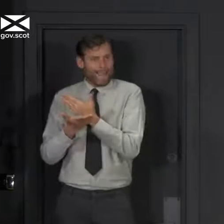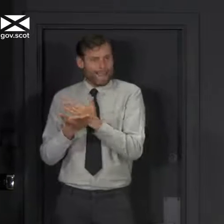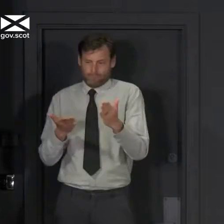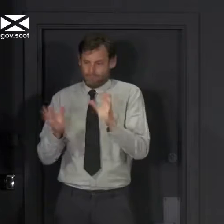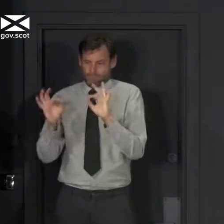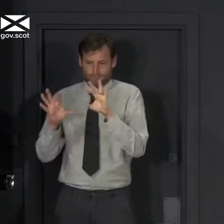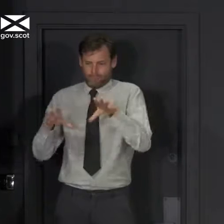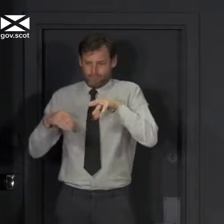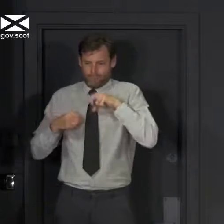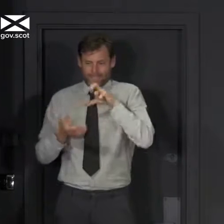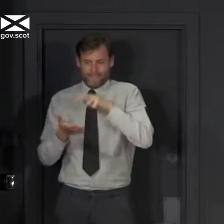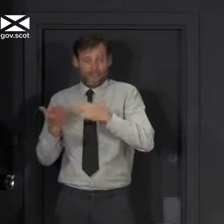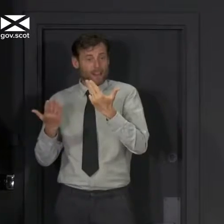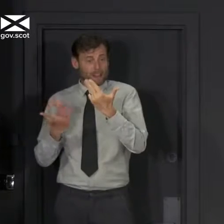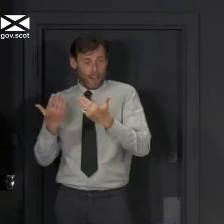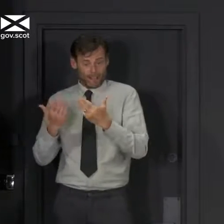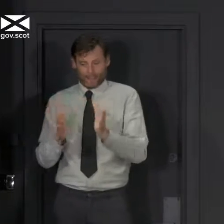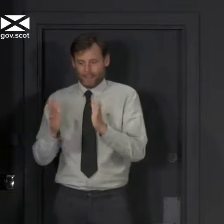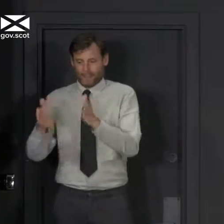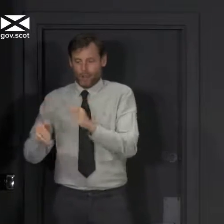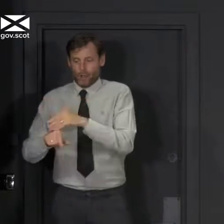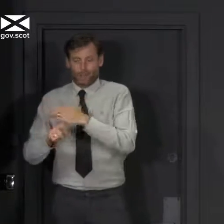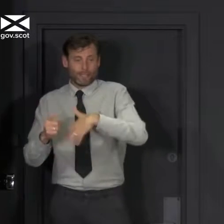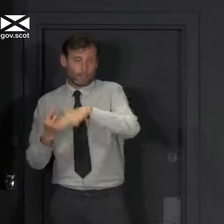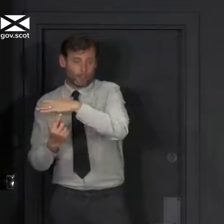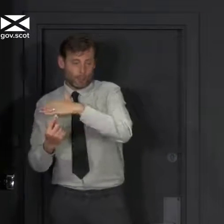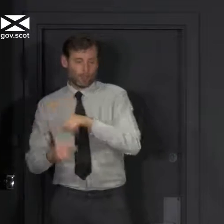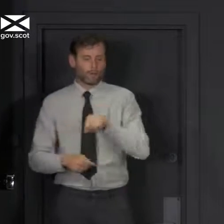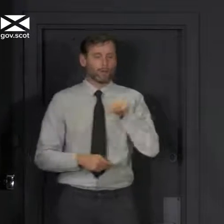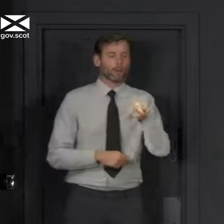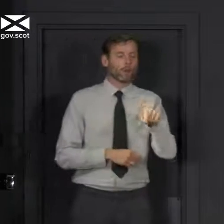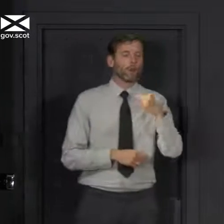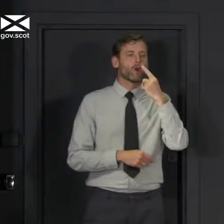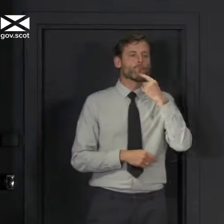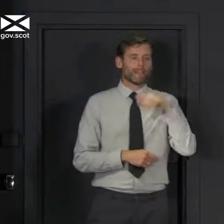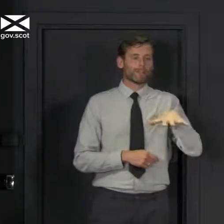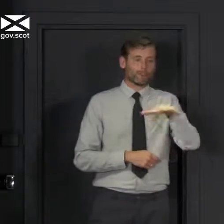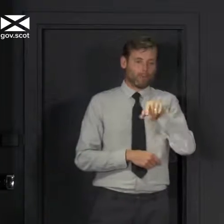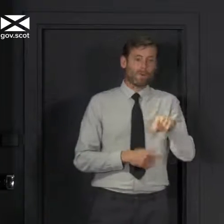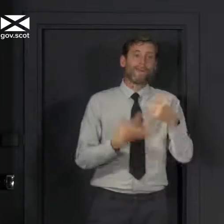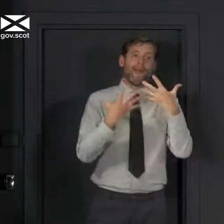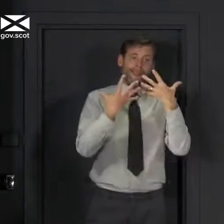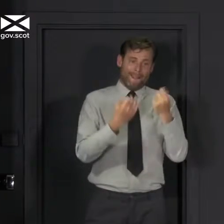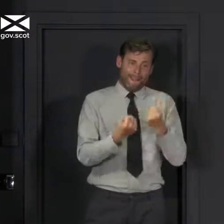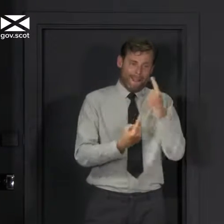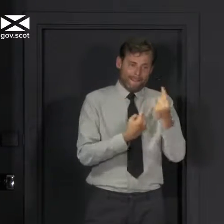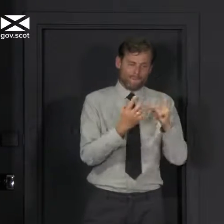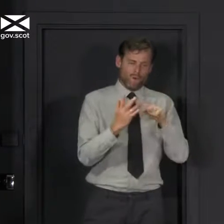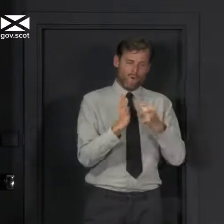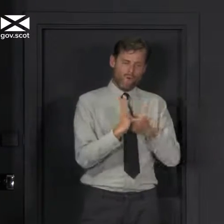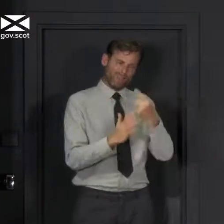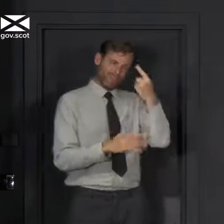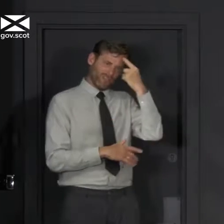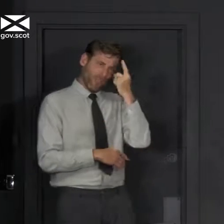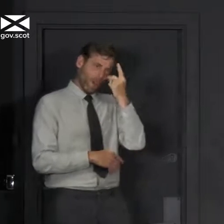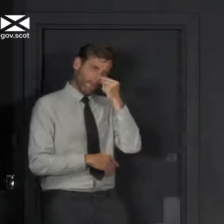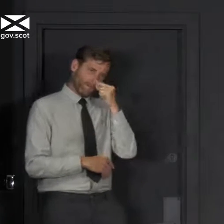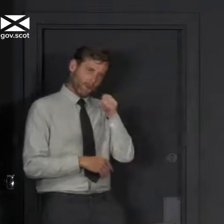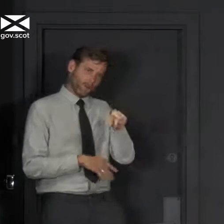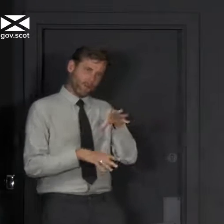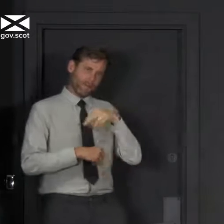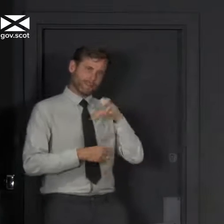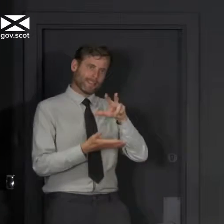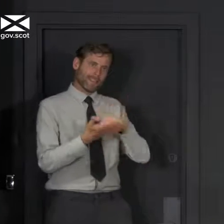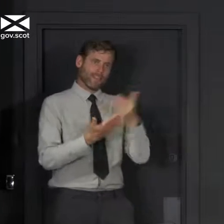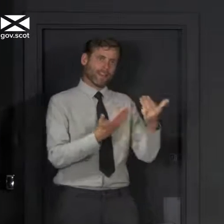have COVID-19 symptoms or subsequently tested to have COVID-19 symptoms. The testing of